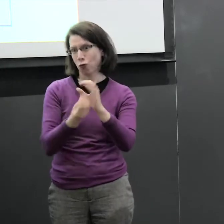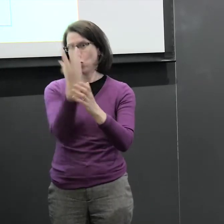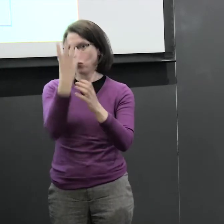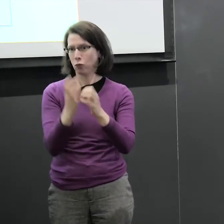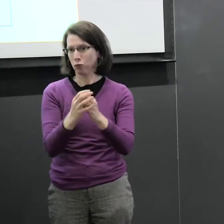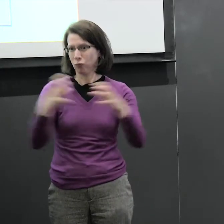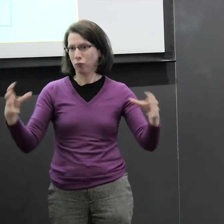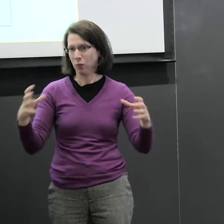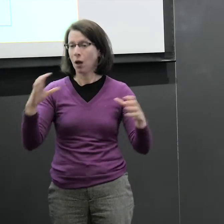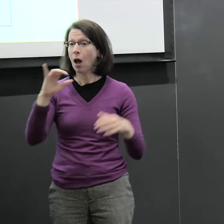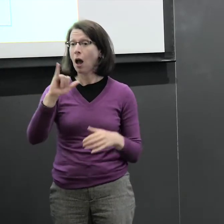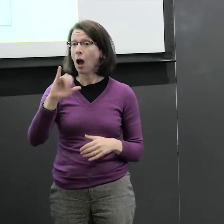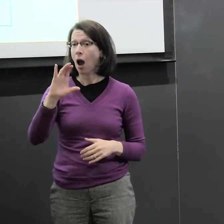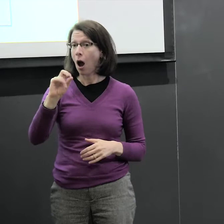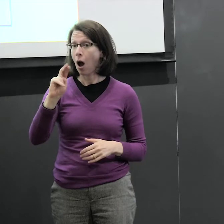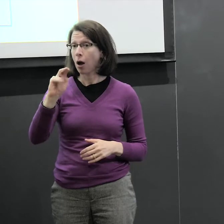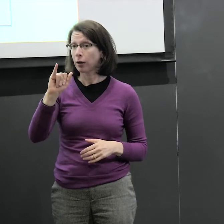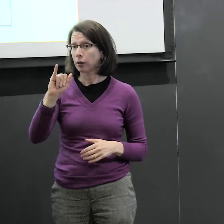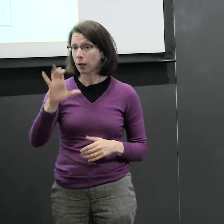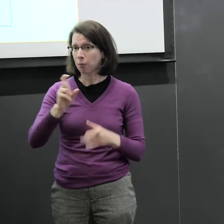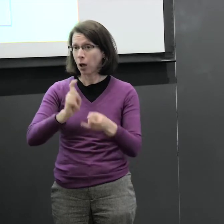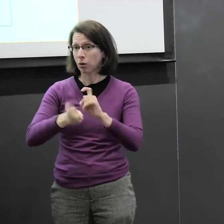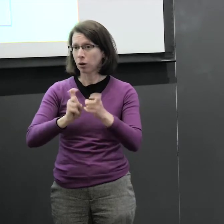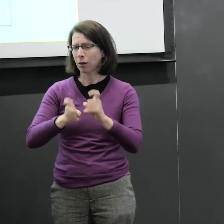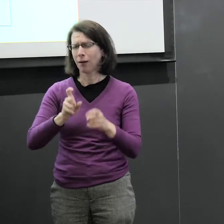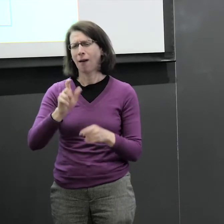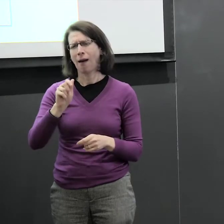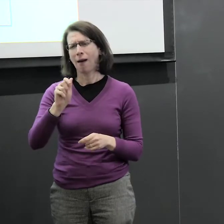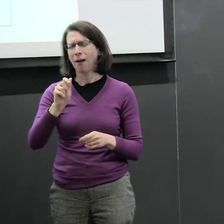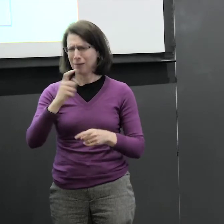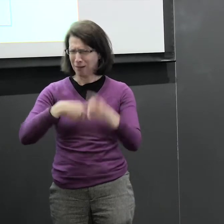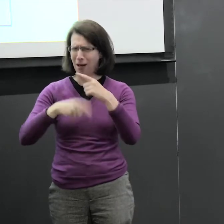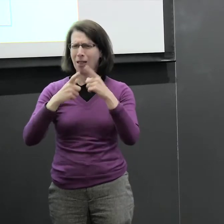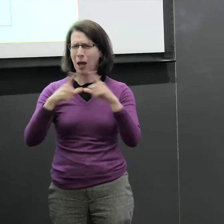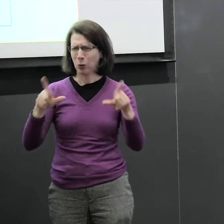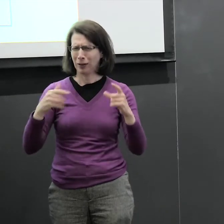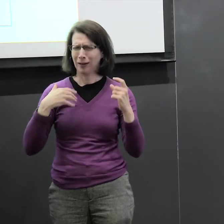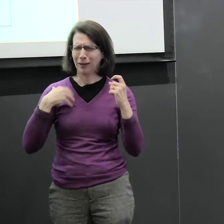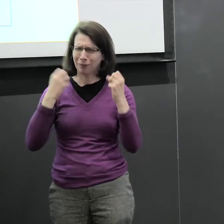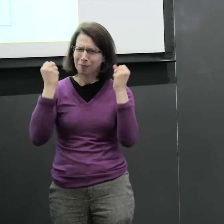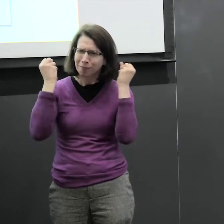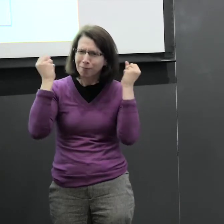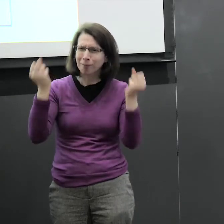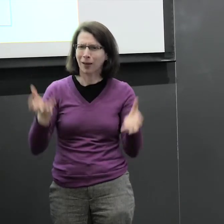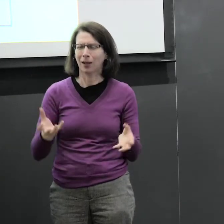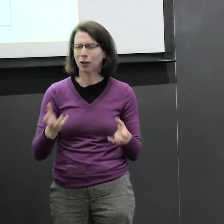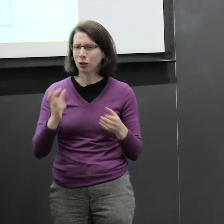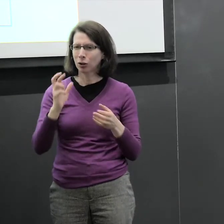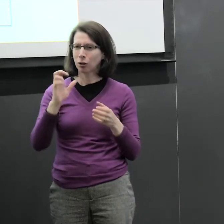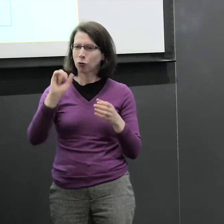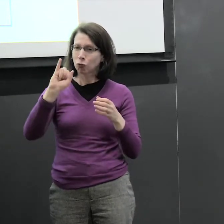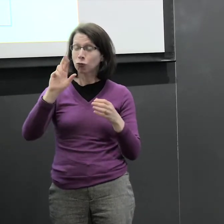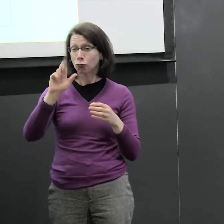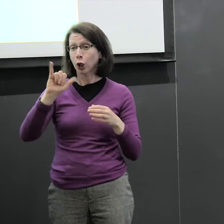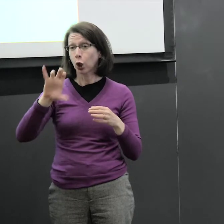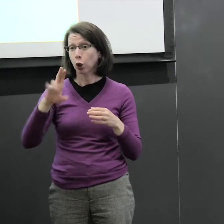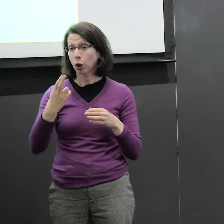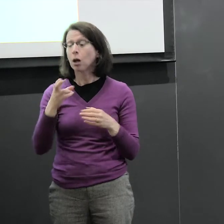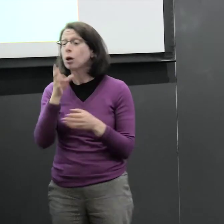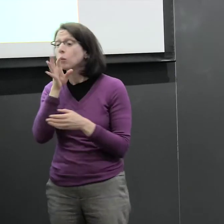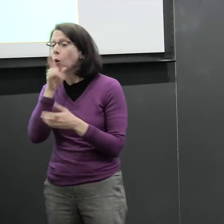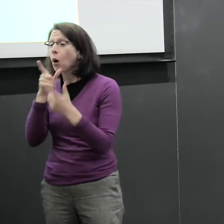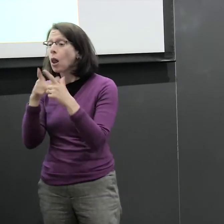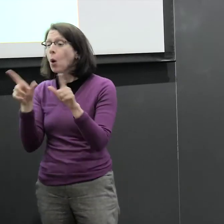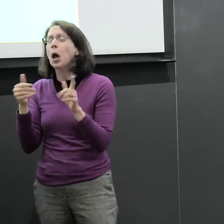modulation. But of course, you have tons in sign language. And there's very few in spoken language. And you